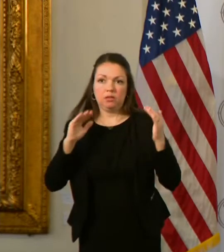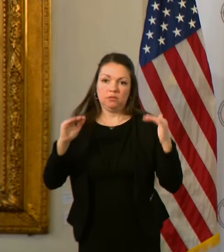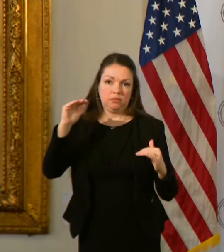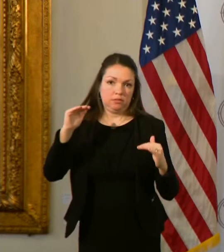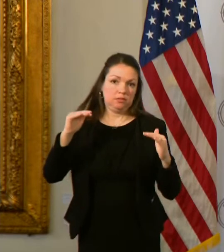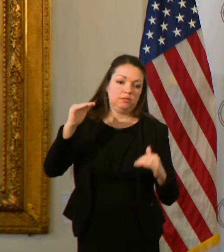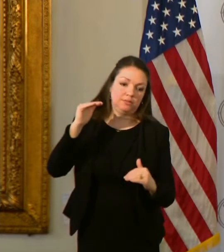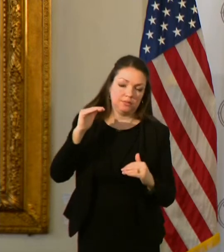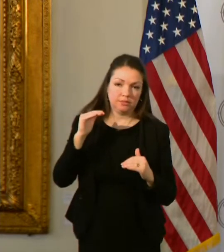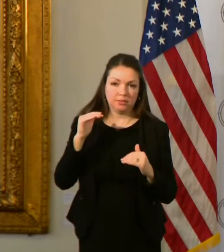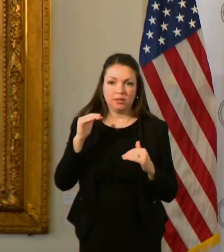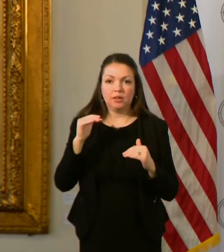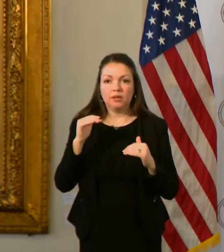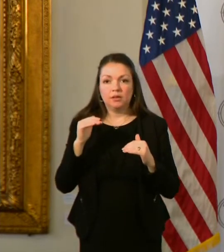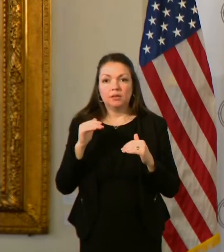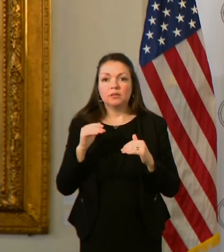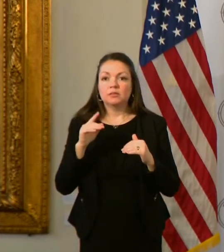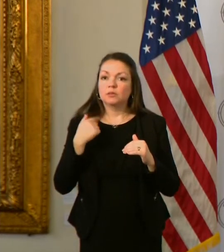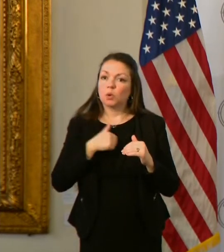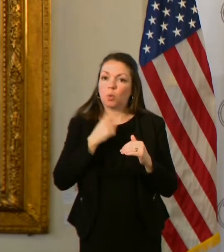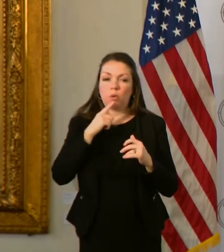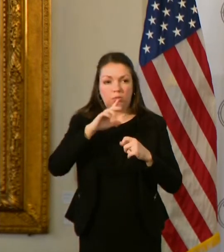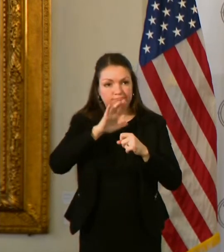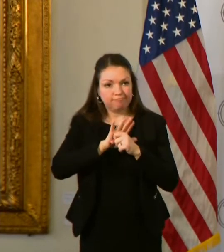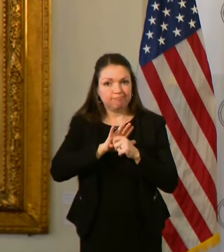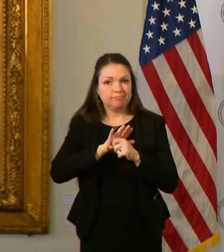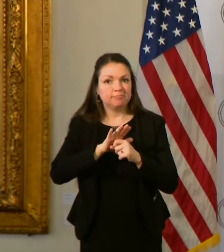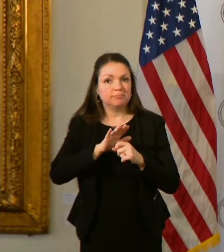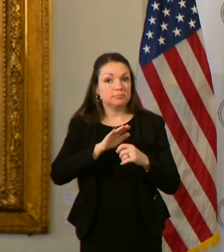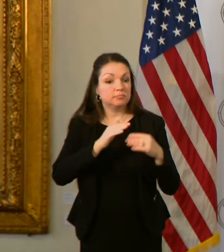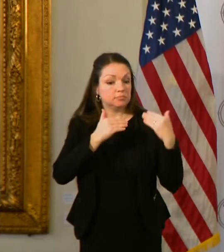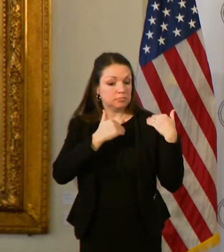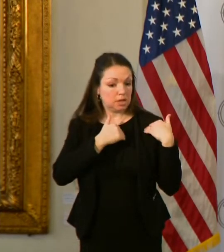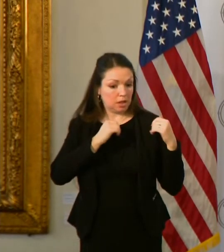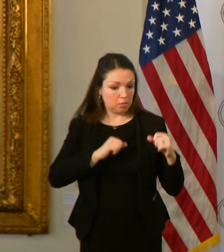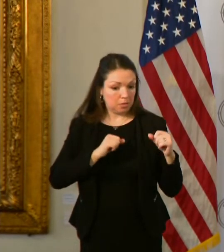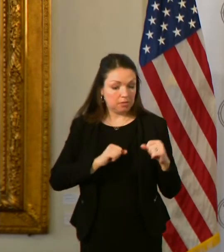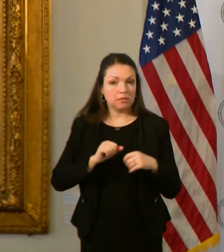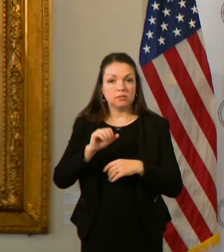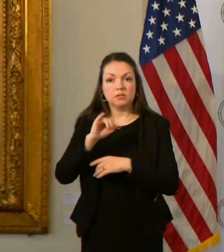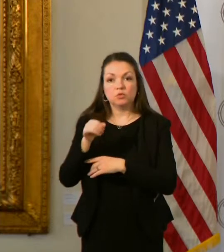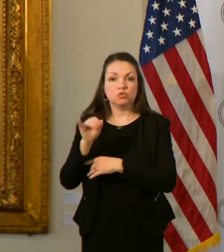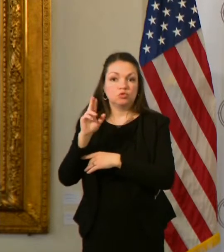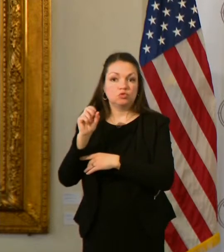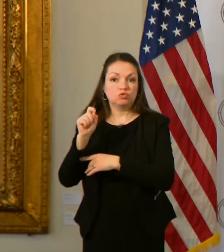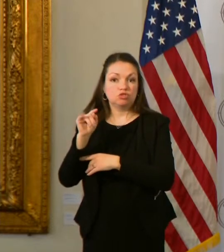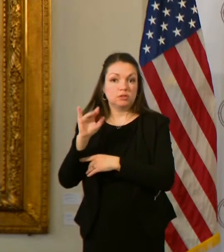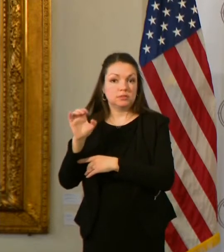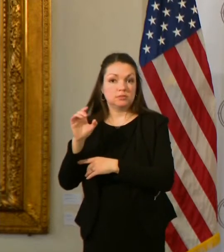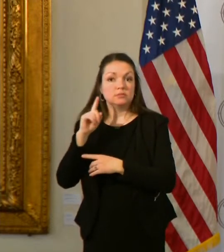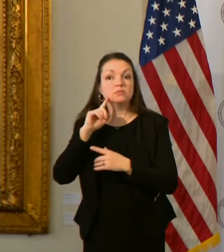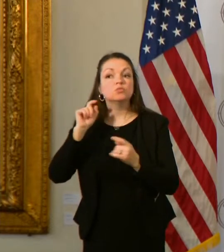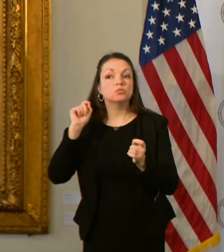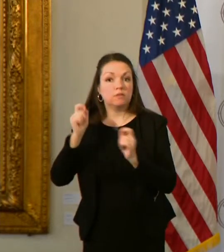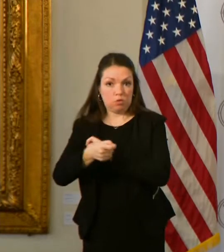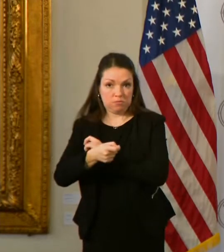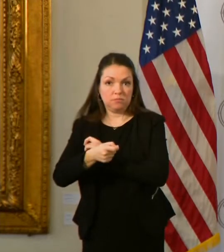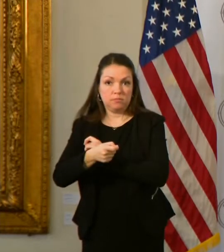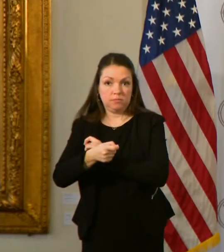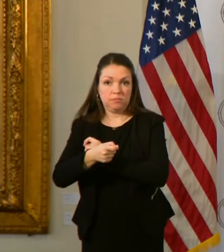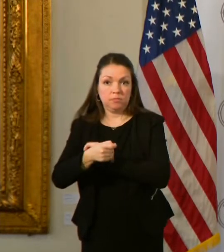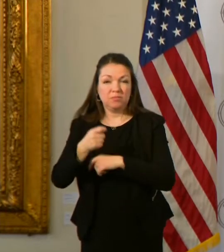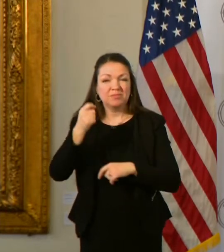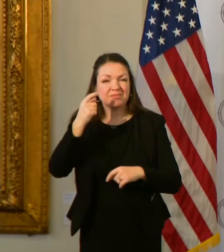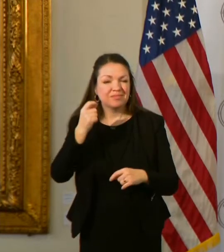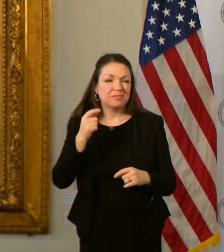a commitment to both accountability and justice reform. I want to disabuse us of the